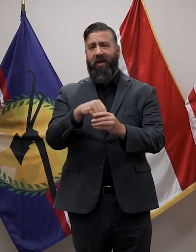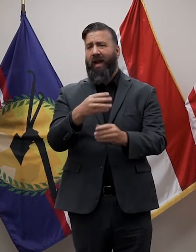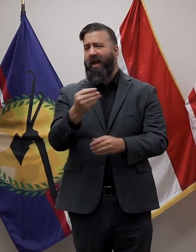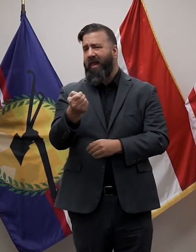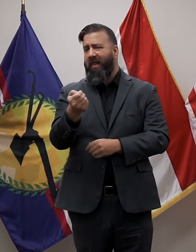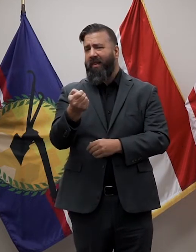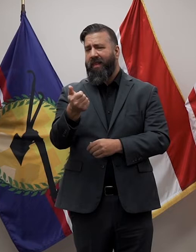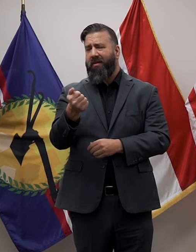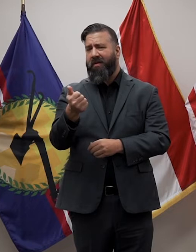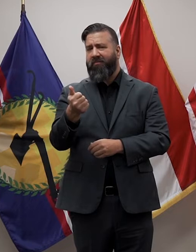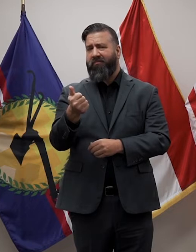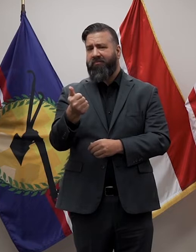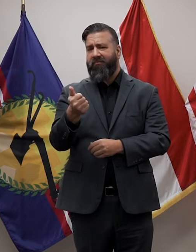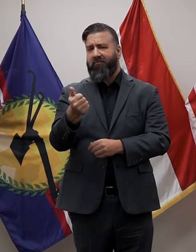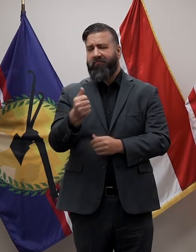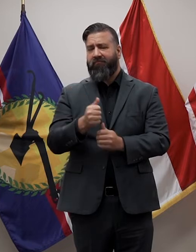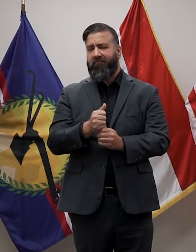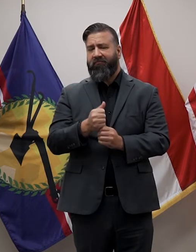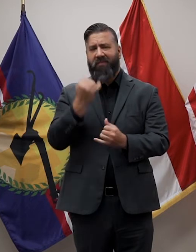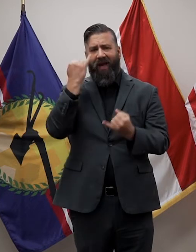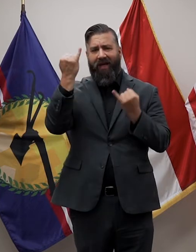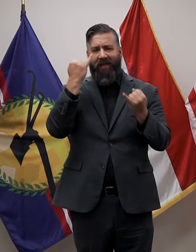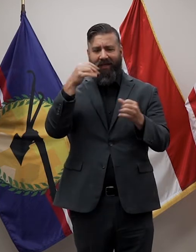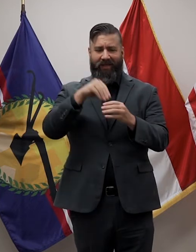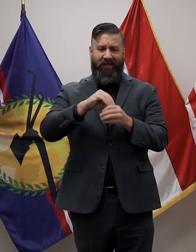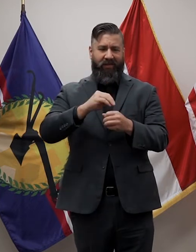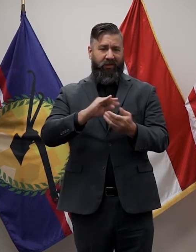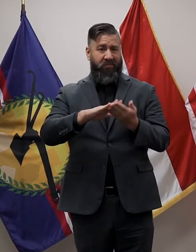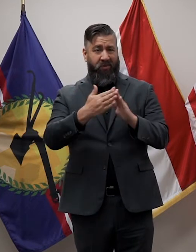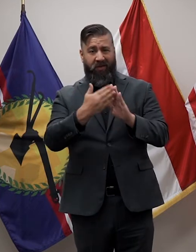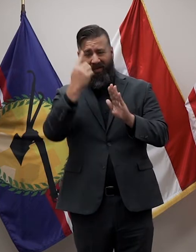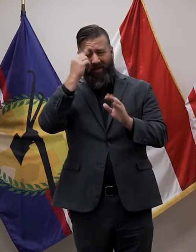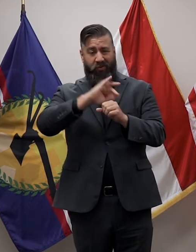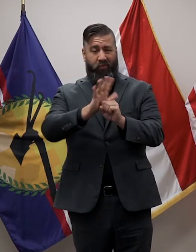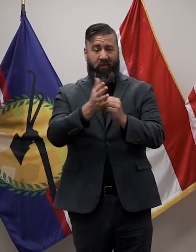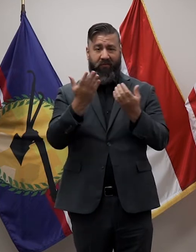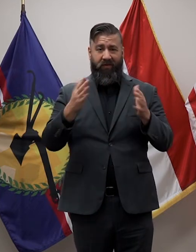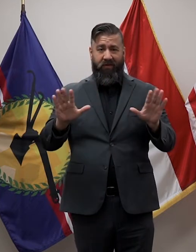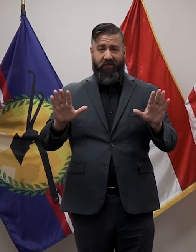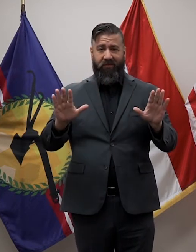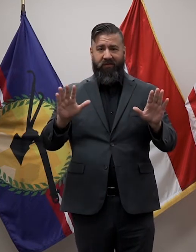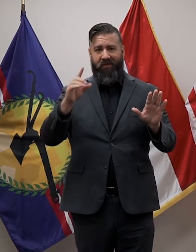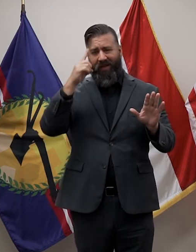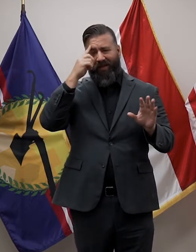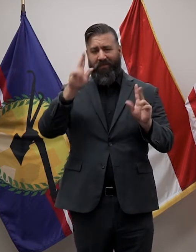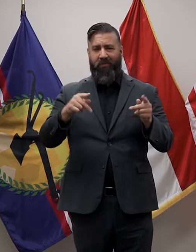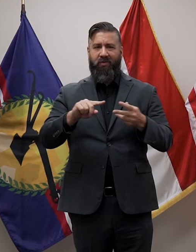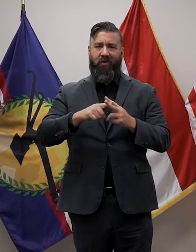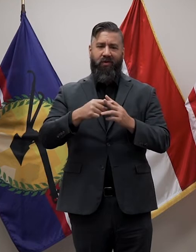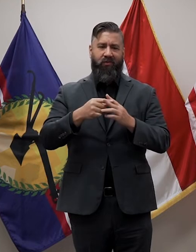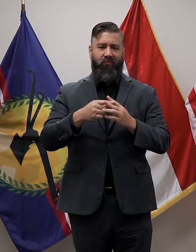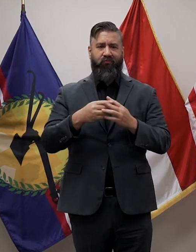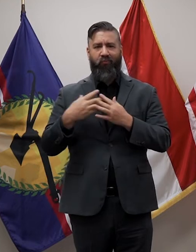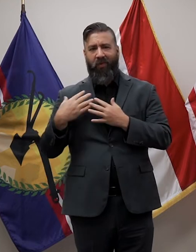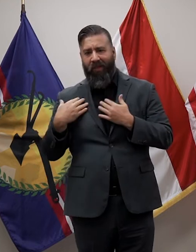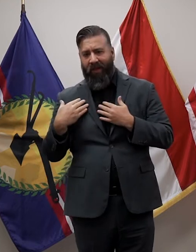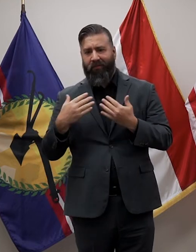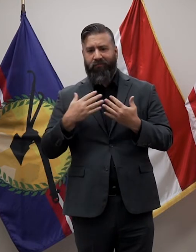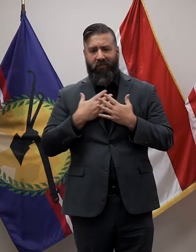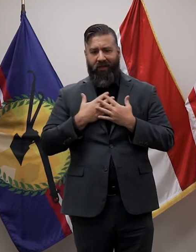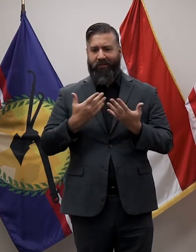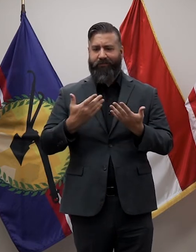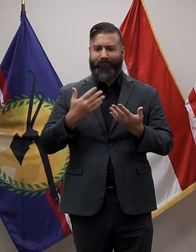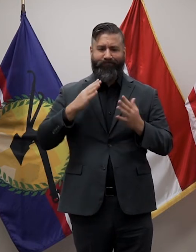of sentiment in the community that we're through this, I think people are dropping their guard a little bit. And we need to